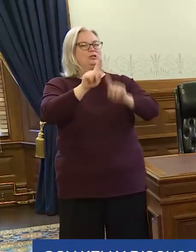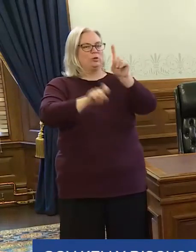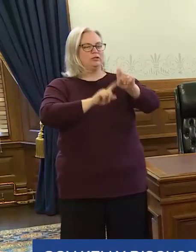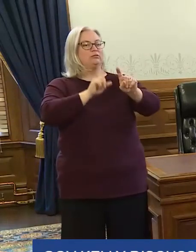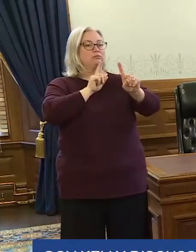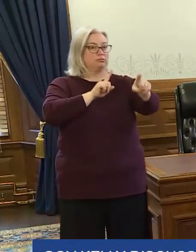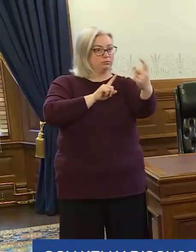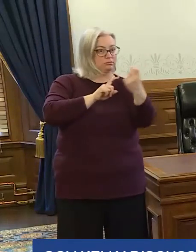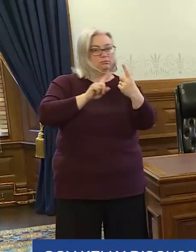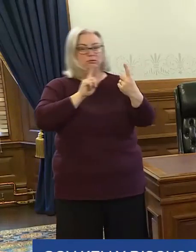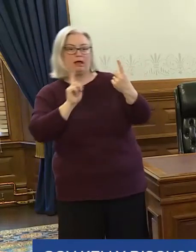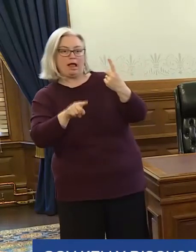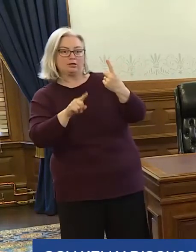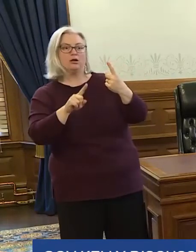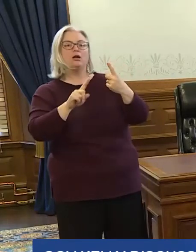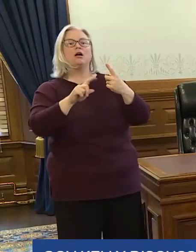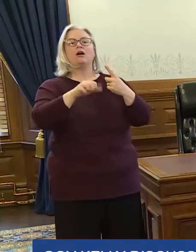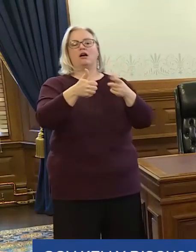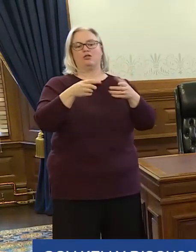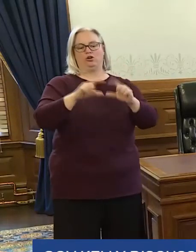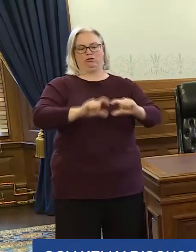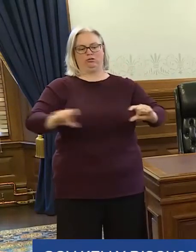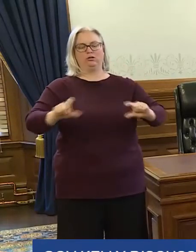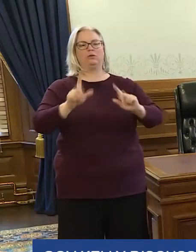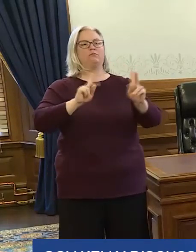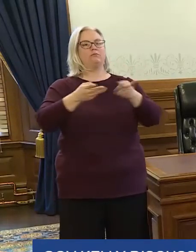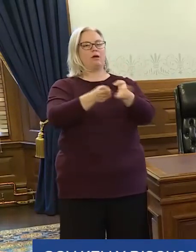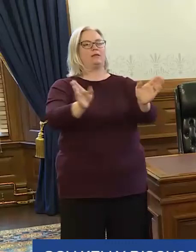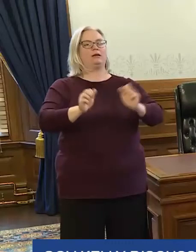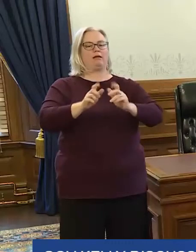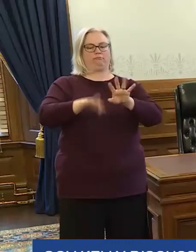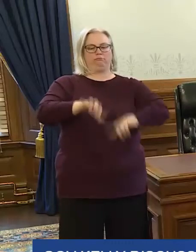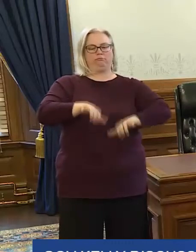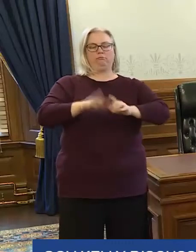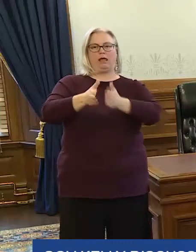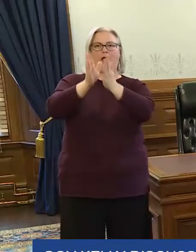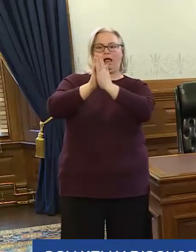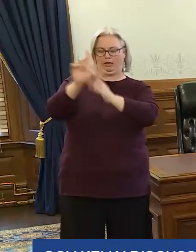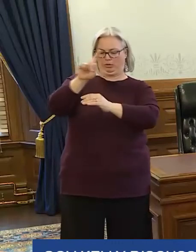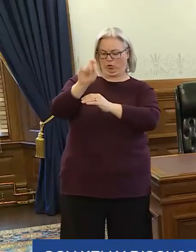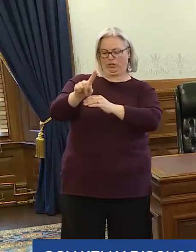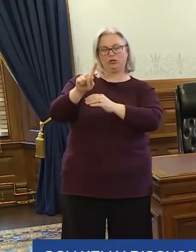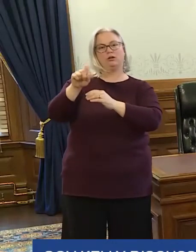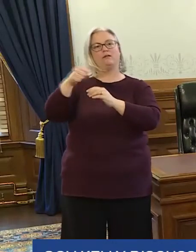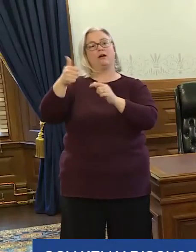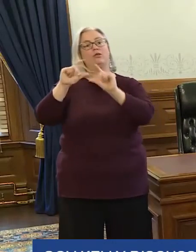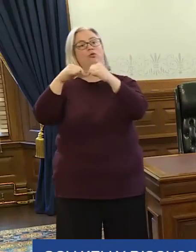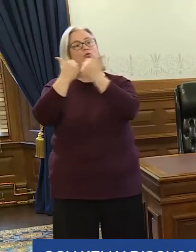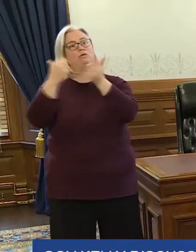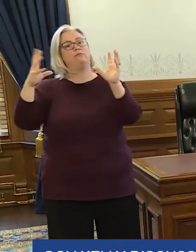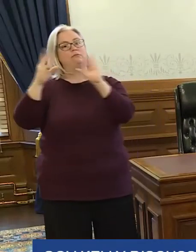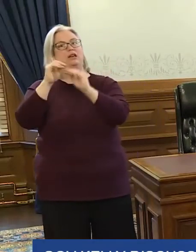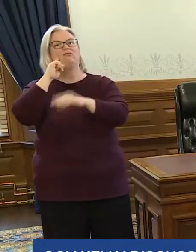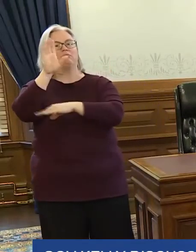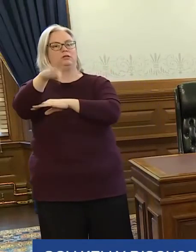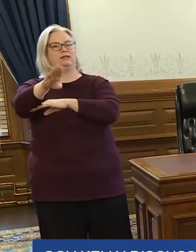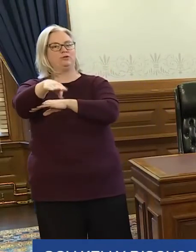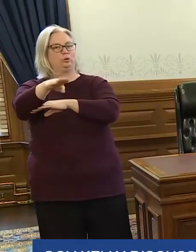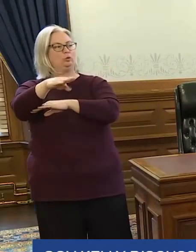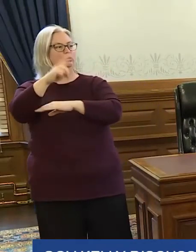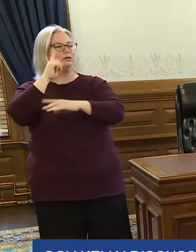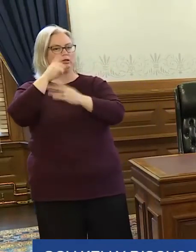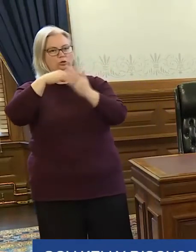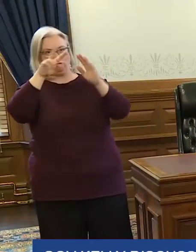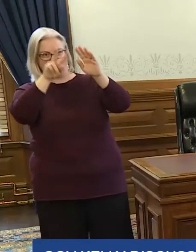there's also a way for the public to ask questions of us there. And we've got a group meeting this afternoon, as a matter of fact, to